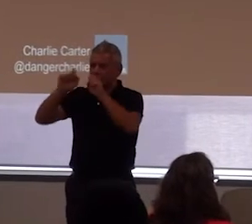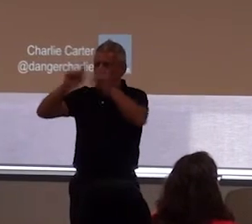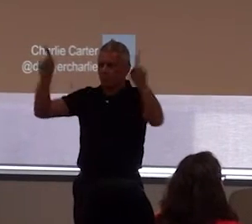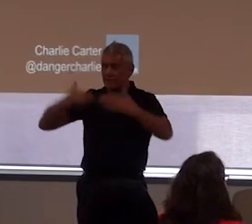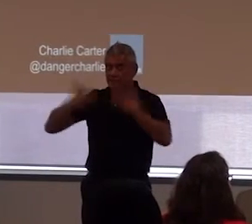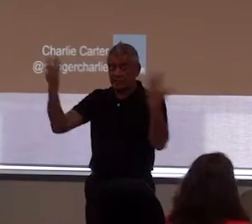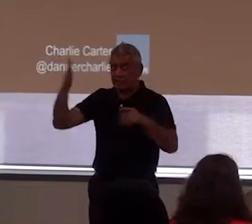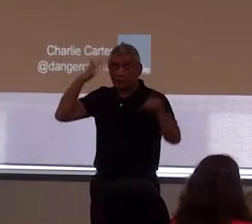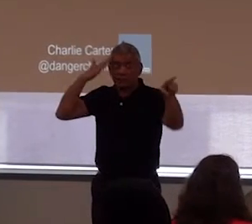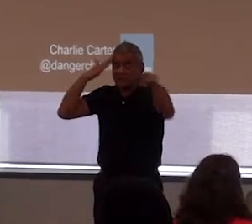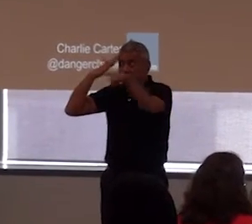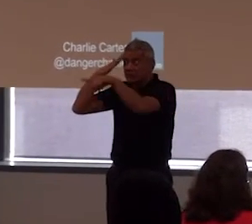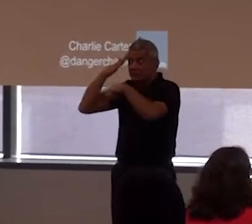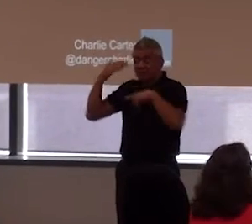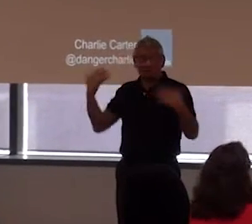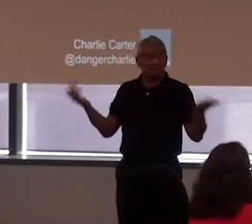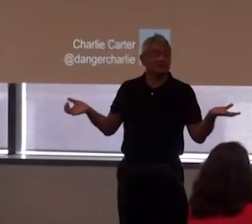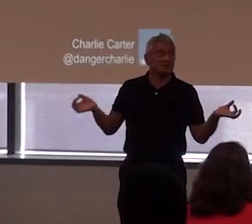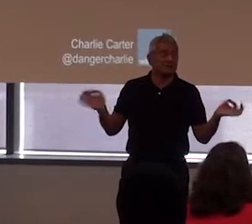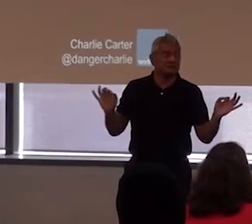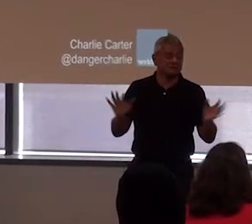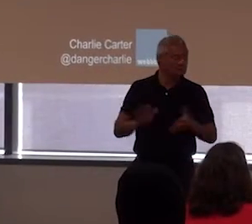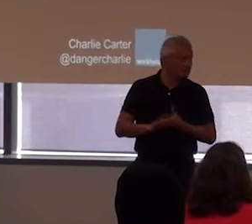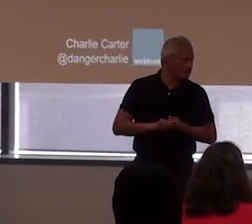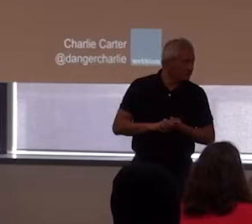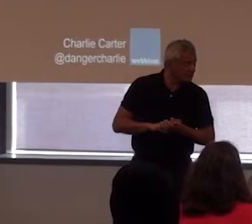Oh, it's scratching, isn't it? That would have been so annoying.